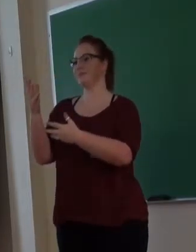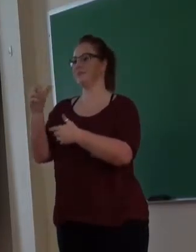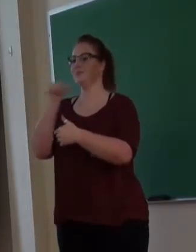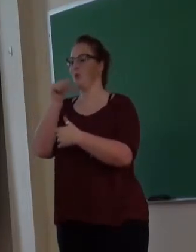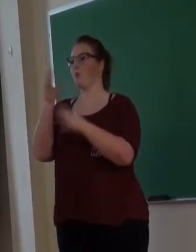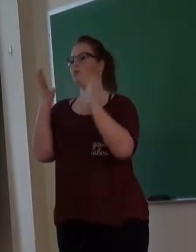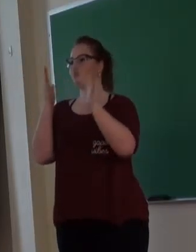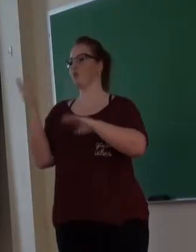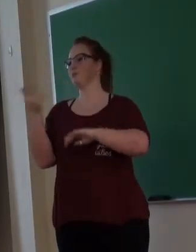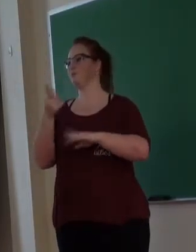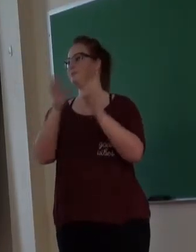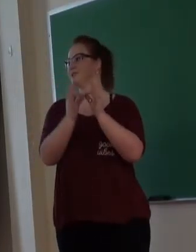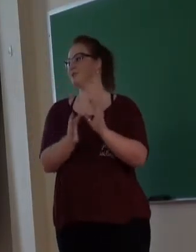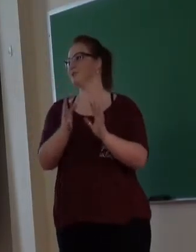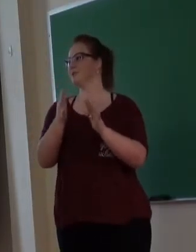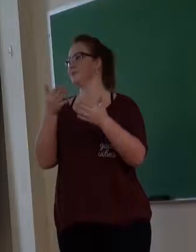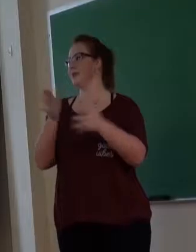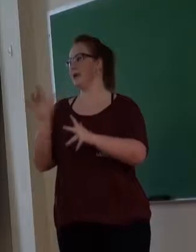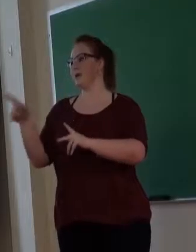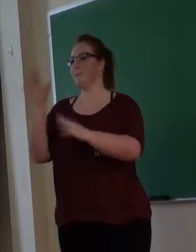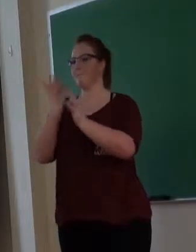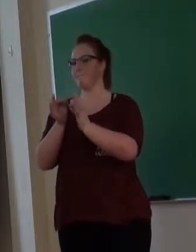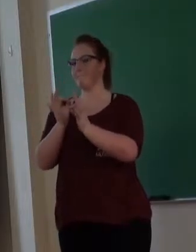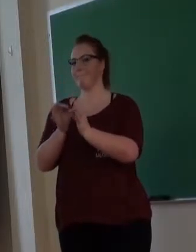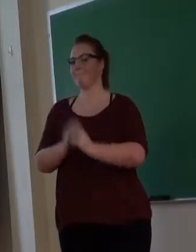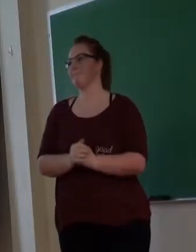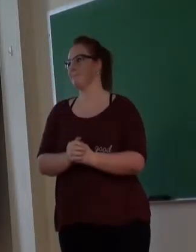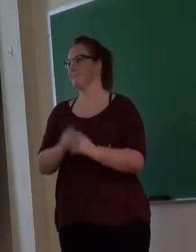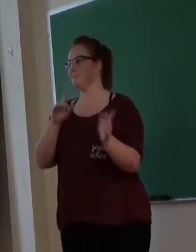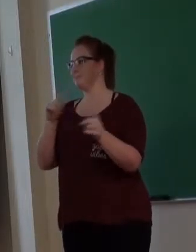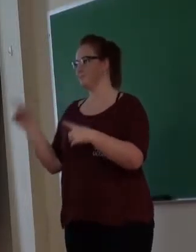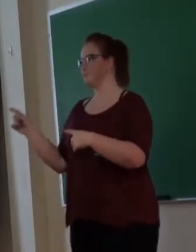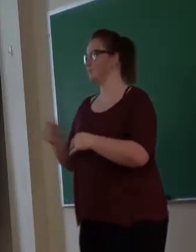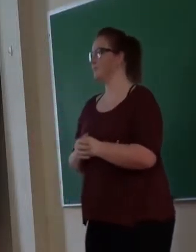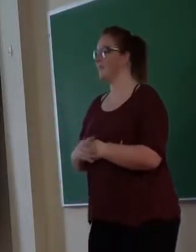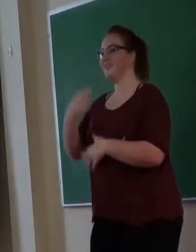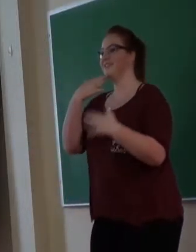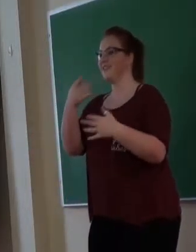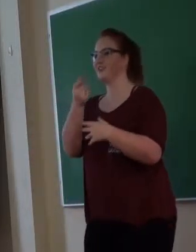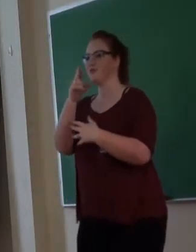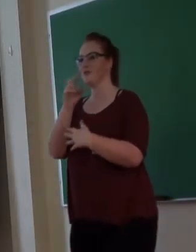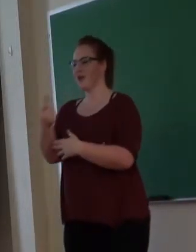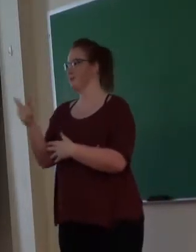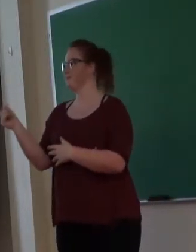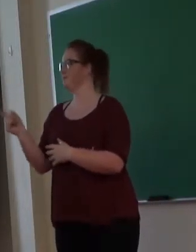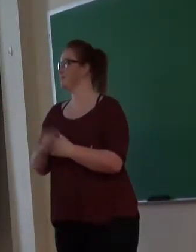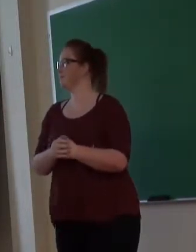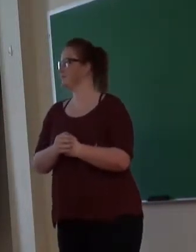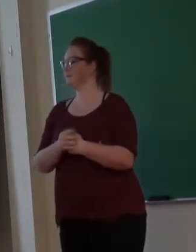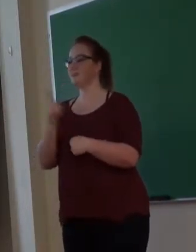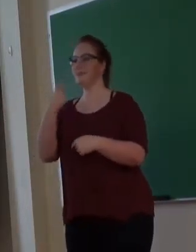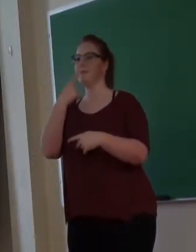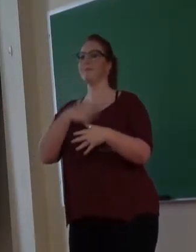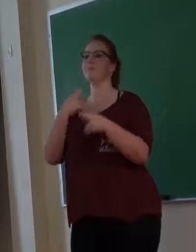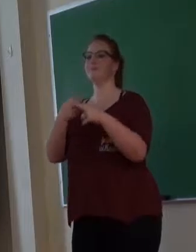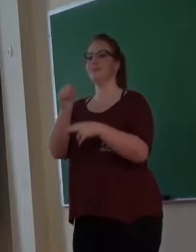and let them do their job. And so I'll turn it over to Amy. Please go. Awesome. Thanks, Greg. Yep. As he said, my name is Amy Dittmer. I'm the Director